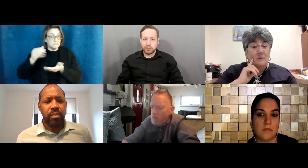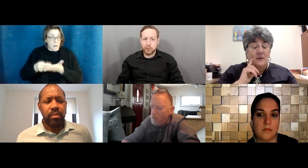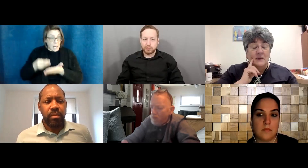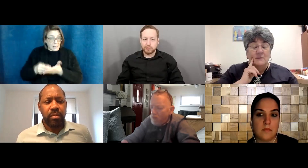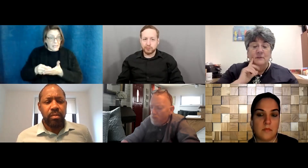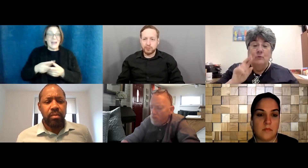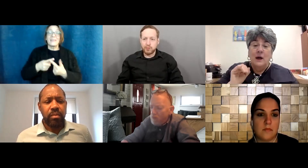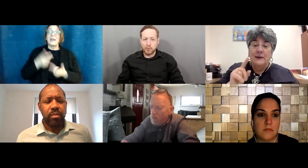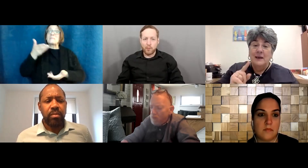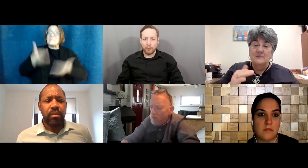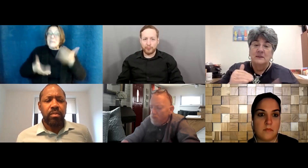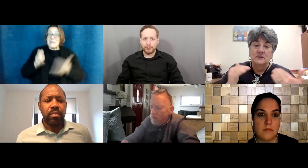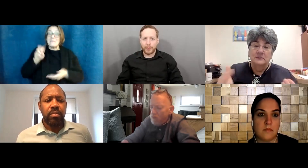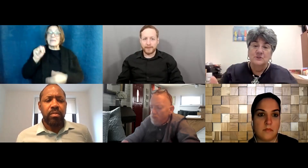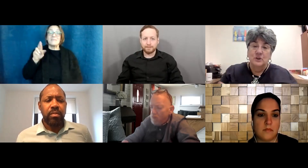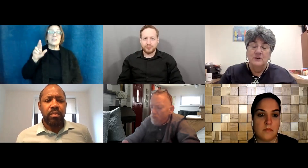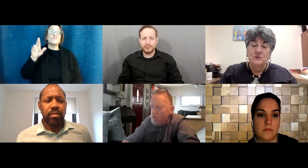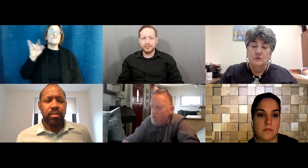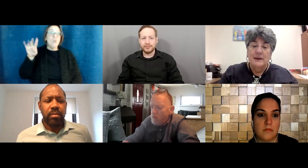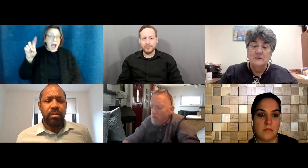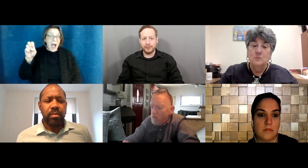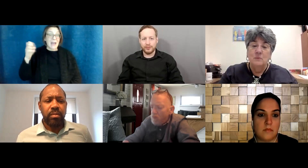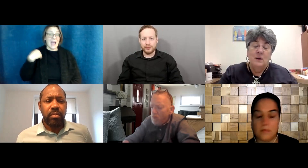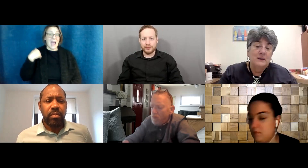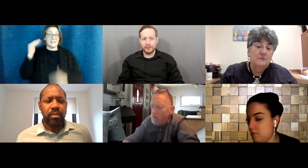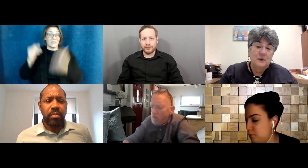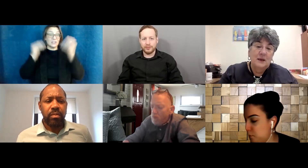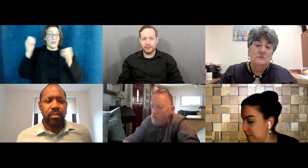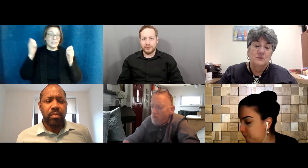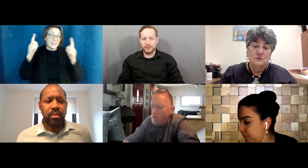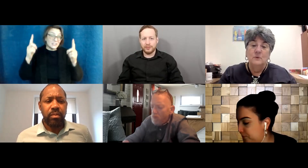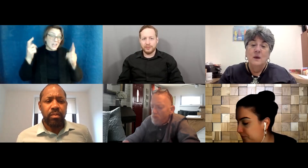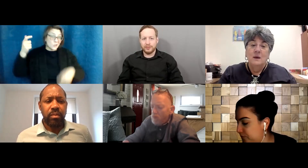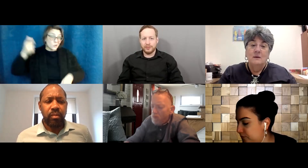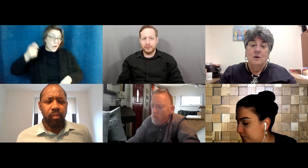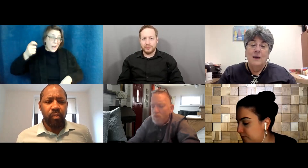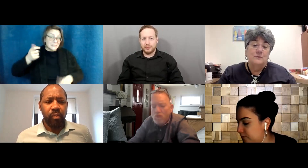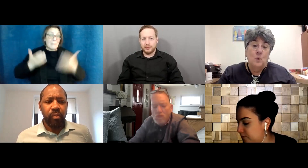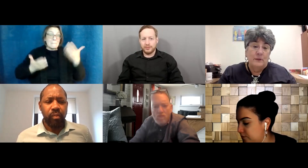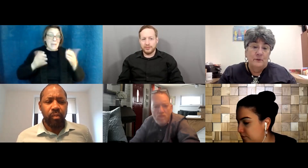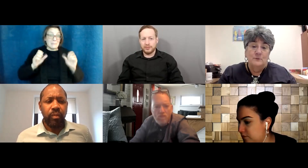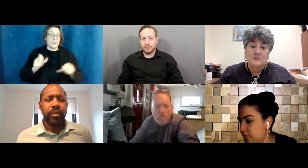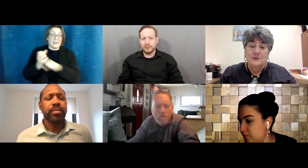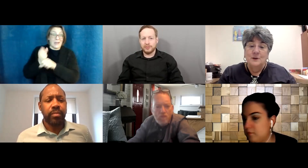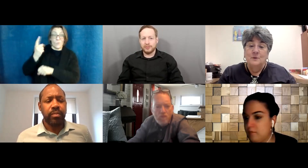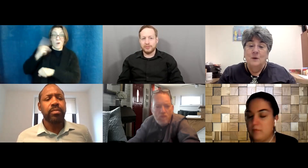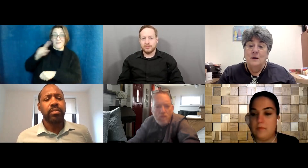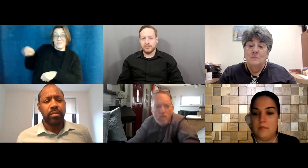And maybe even RIDE has the adult education grants. We might even be able to go after one of